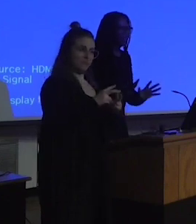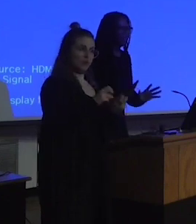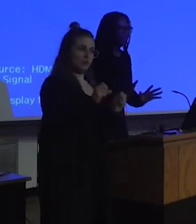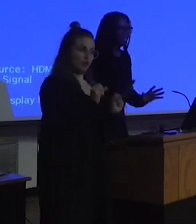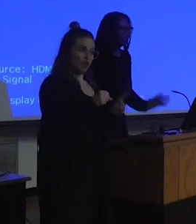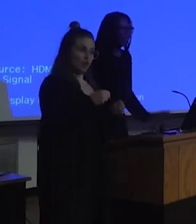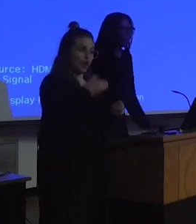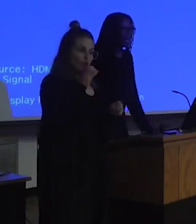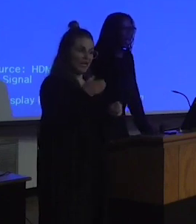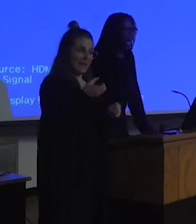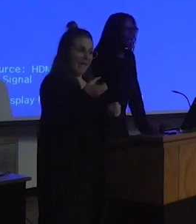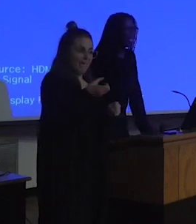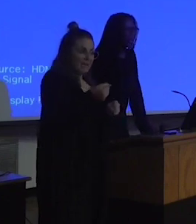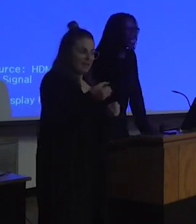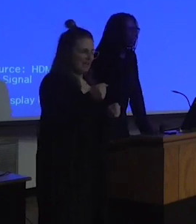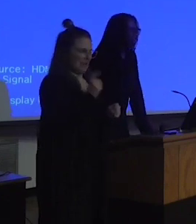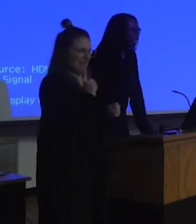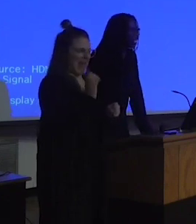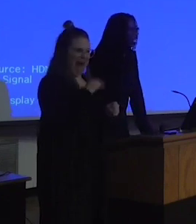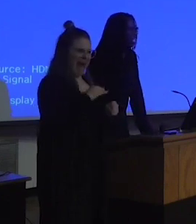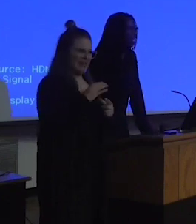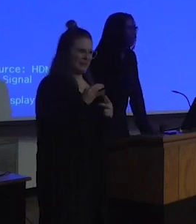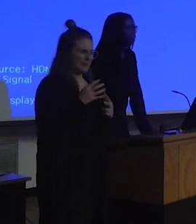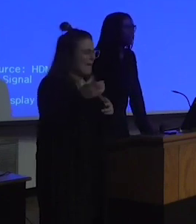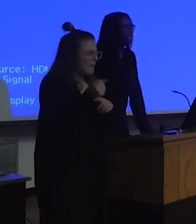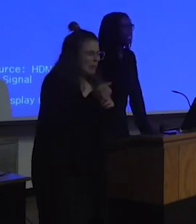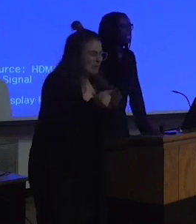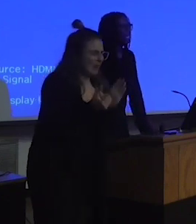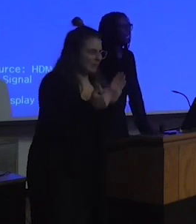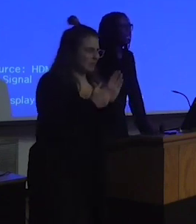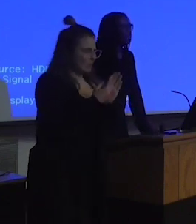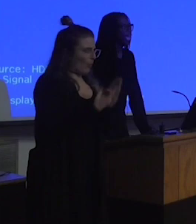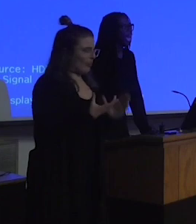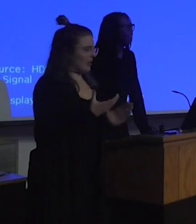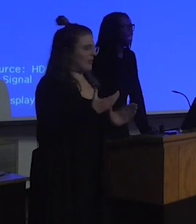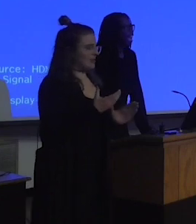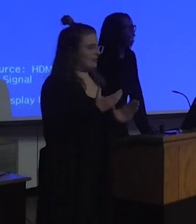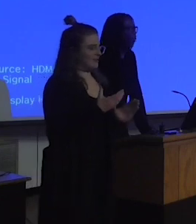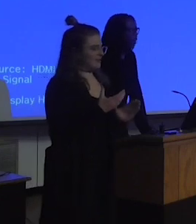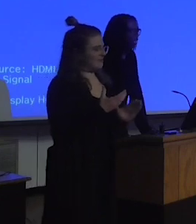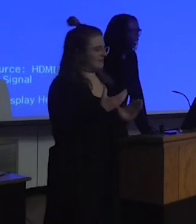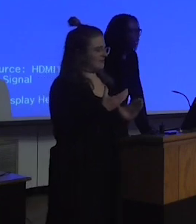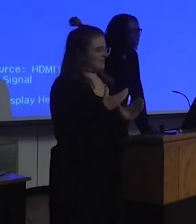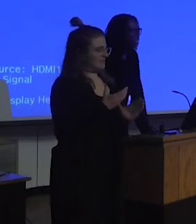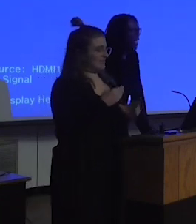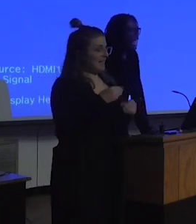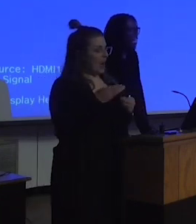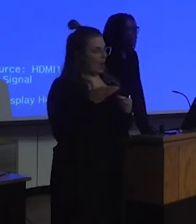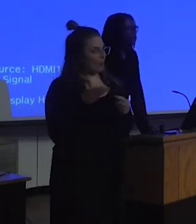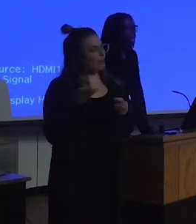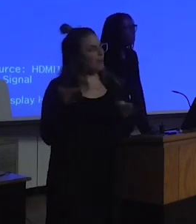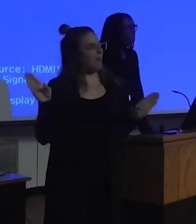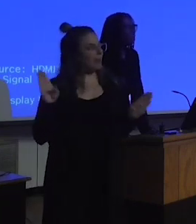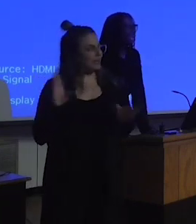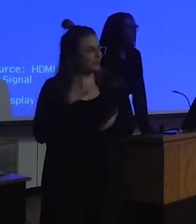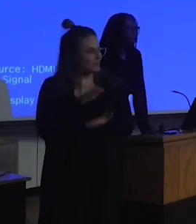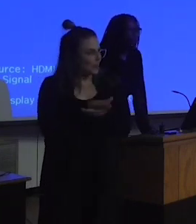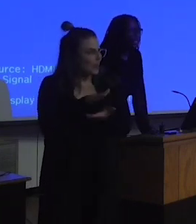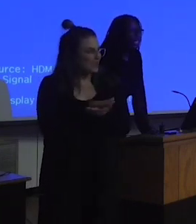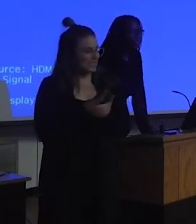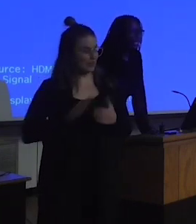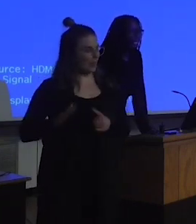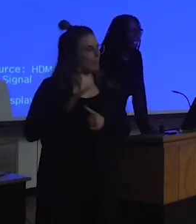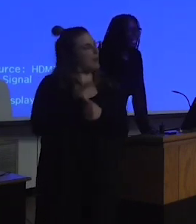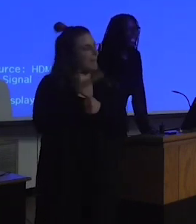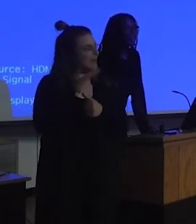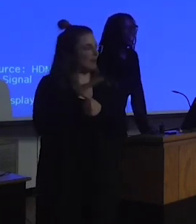drink milk, which is a very odd choice. Milk is, again, one of those things that, like, you know, we have in our public schools as primary, if not